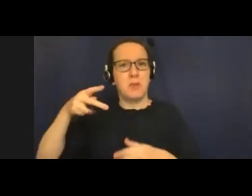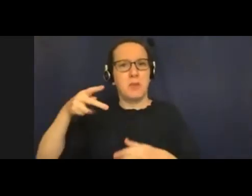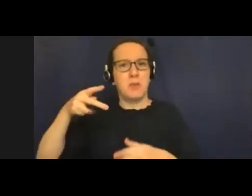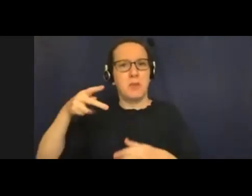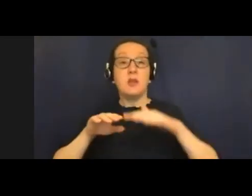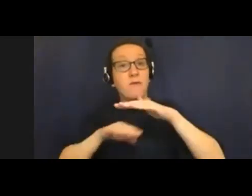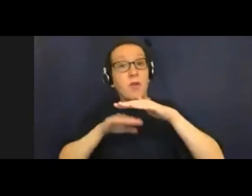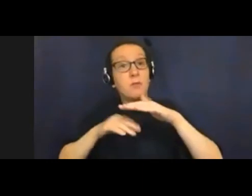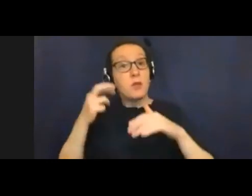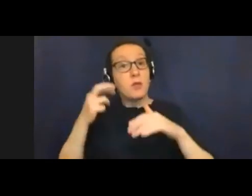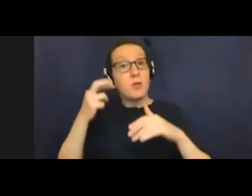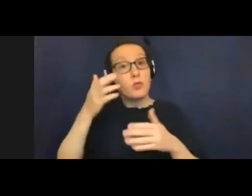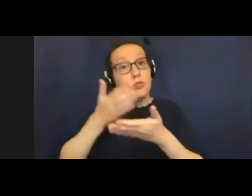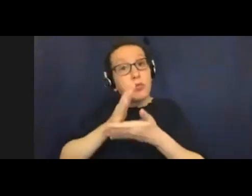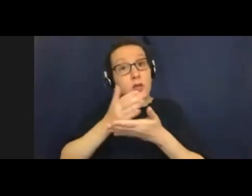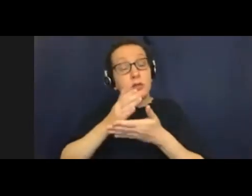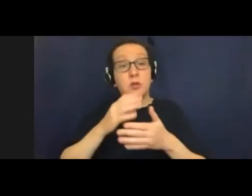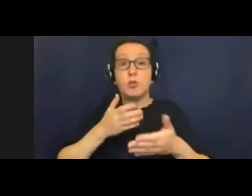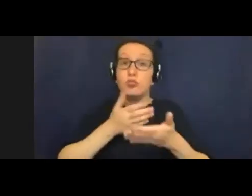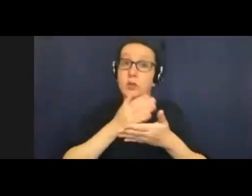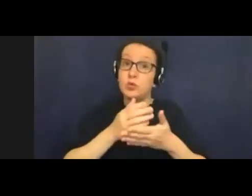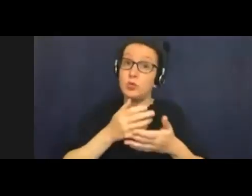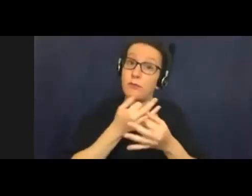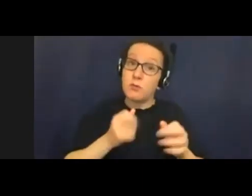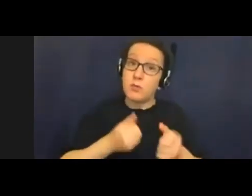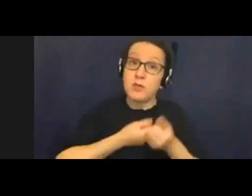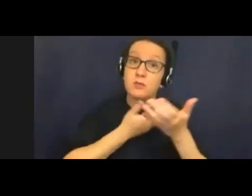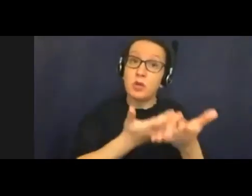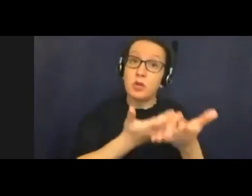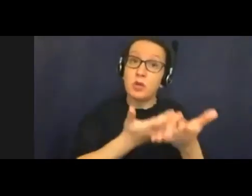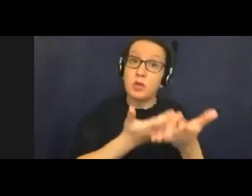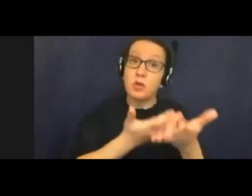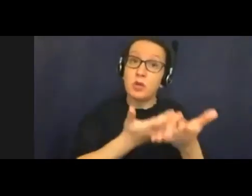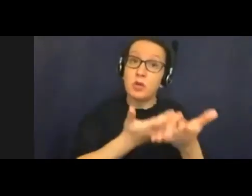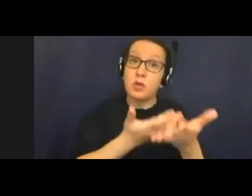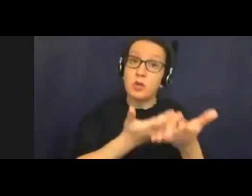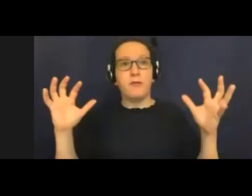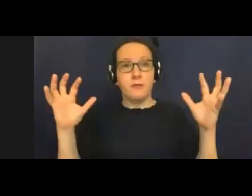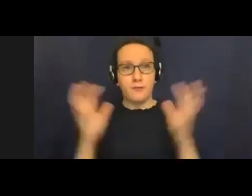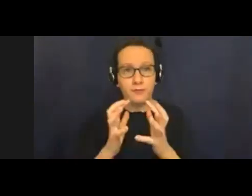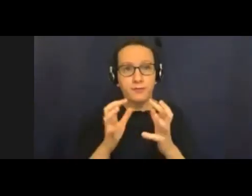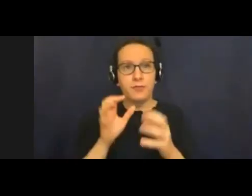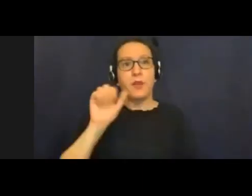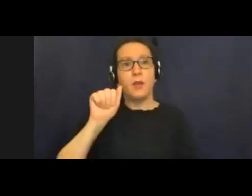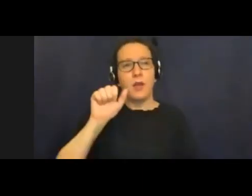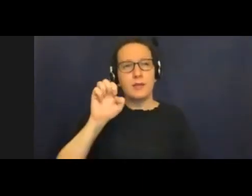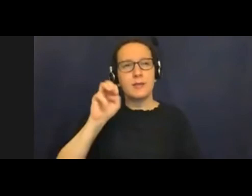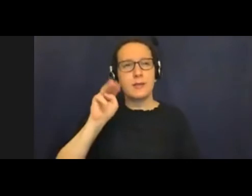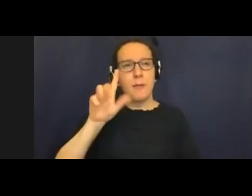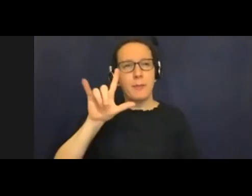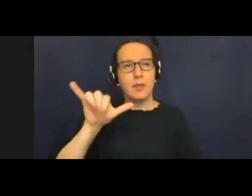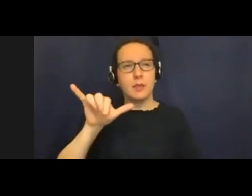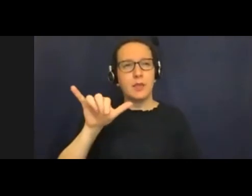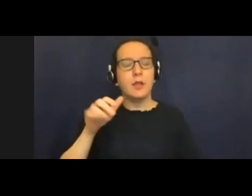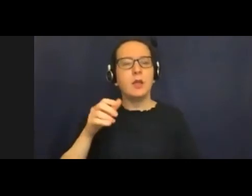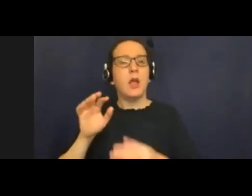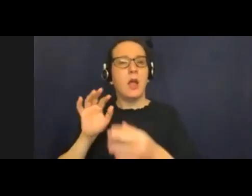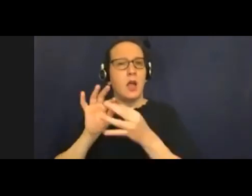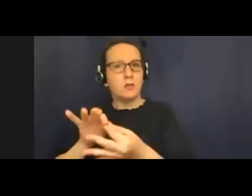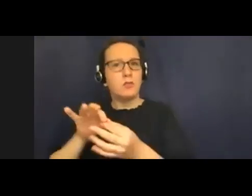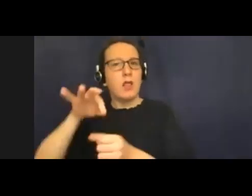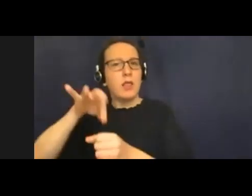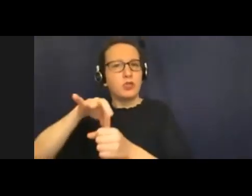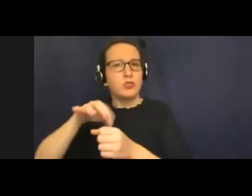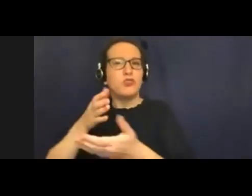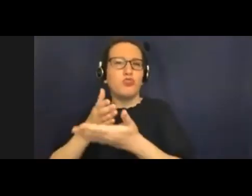of assembly, and other fundamental rights, let's say, dealing with elections and the right to